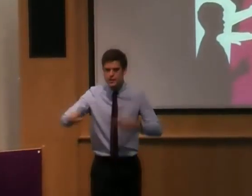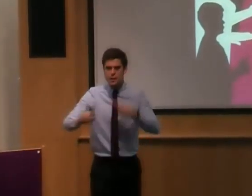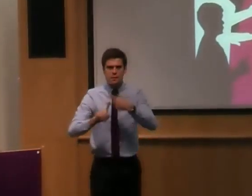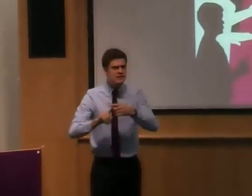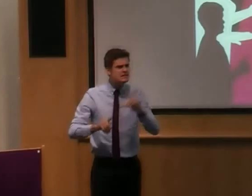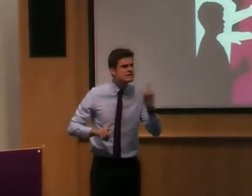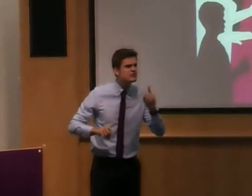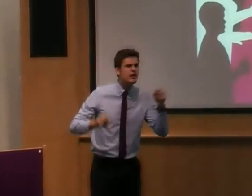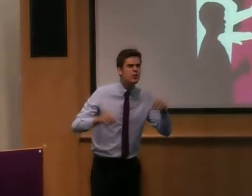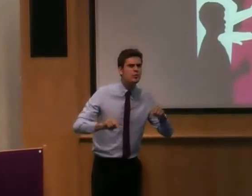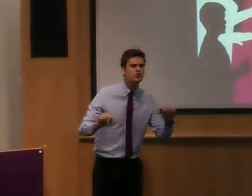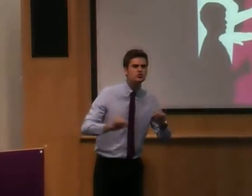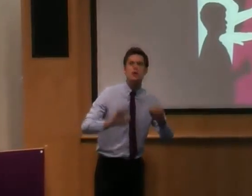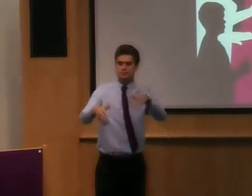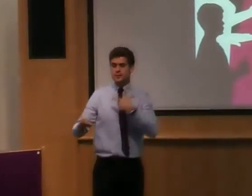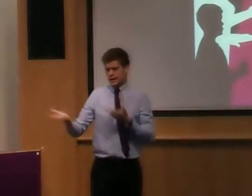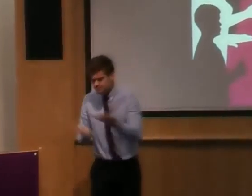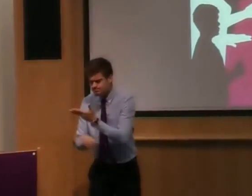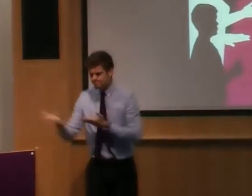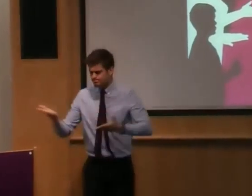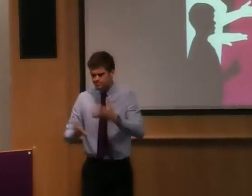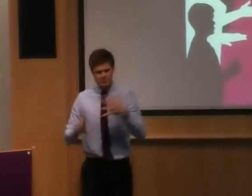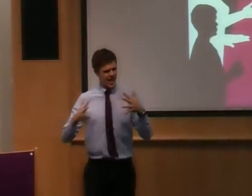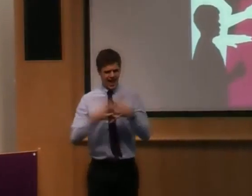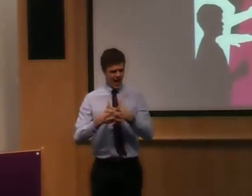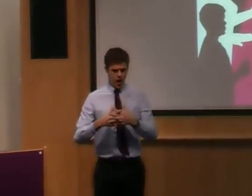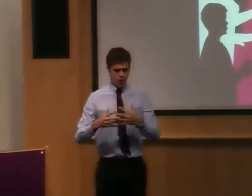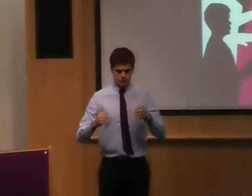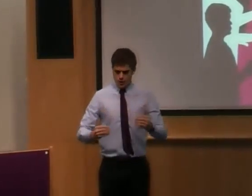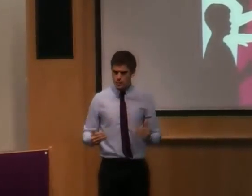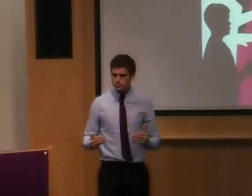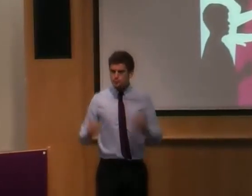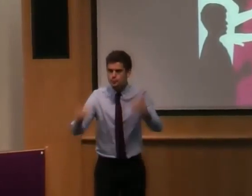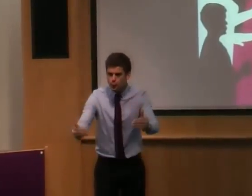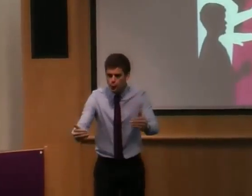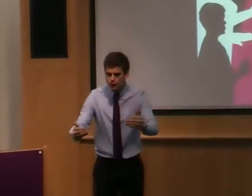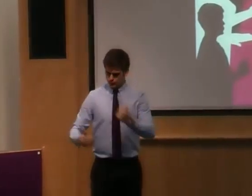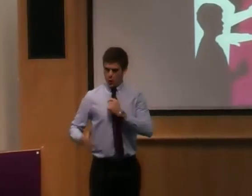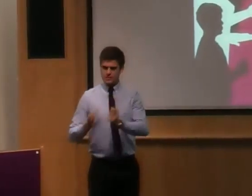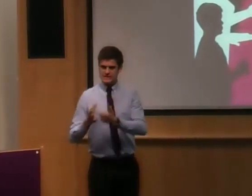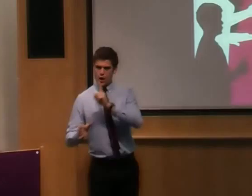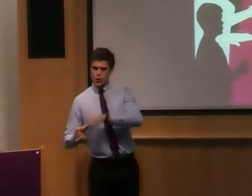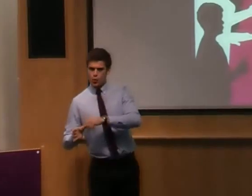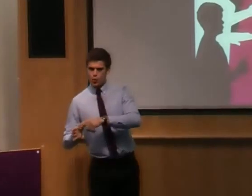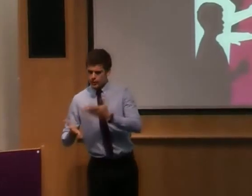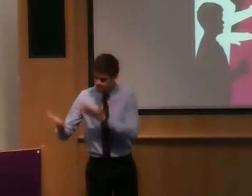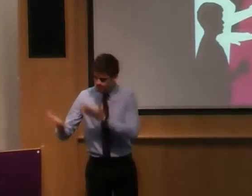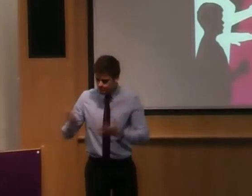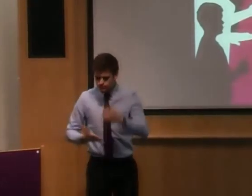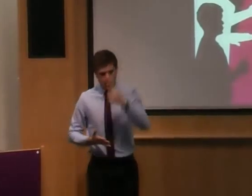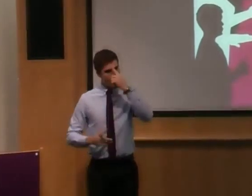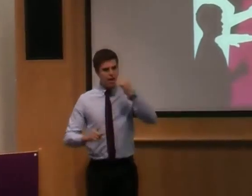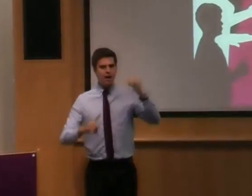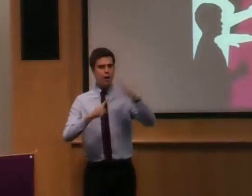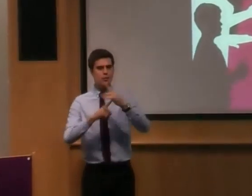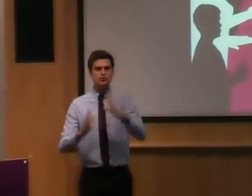for BDA Youth, that's important to me. Now, we implemented this model as